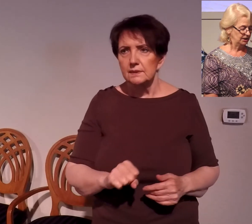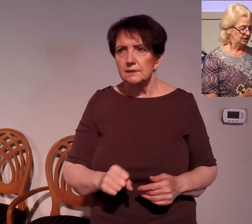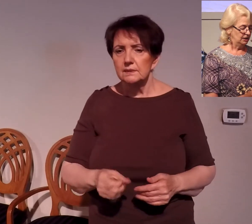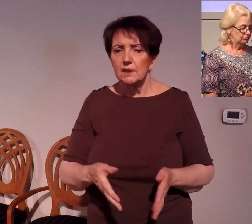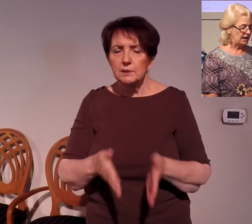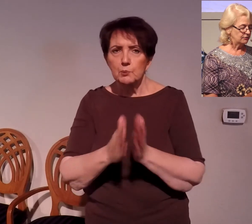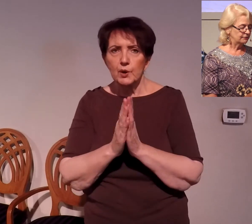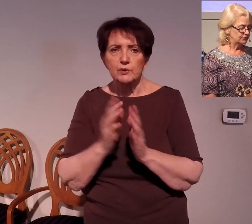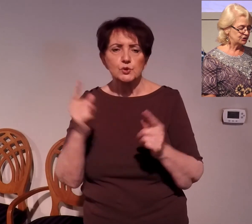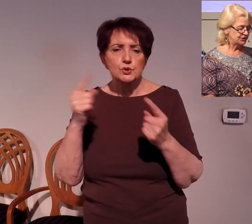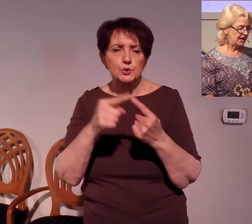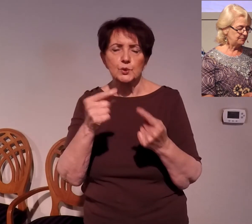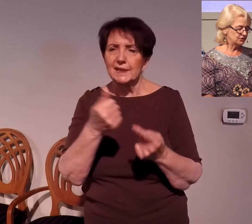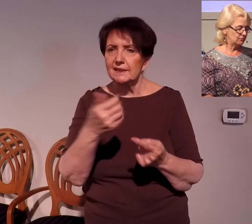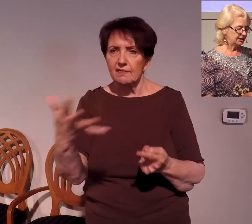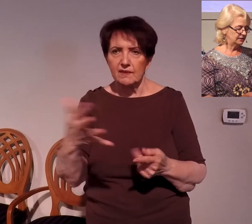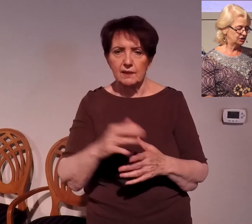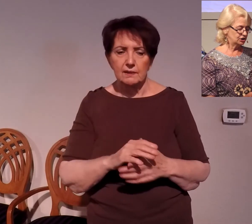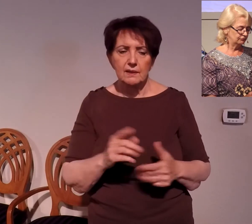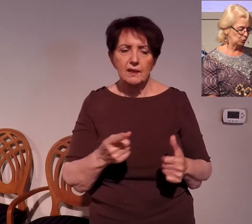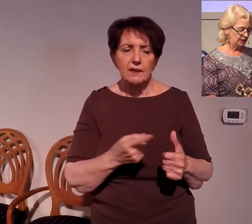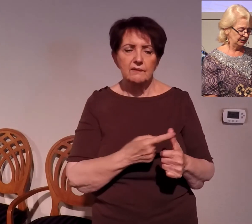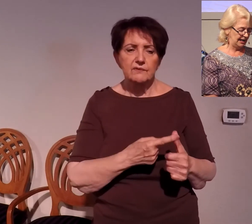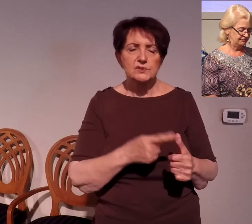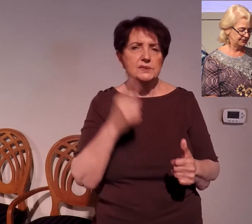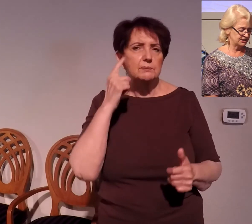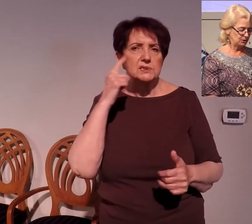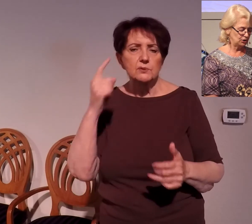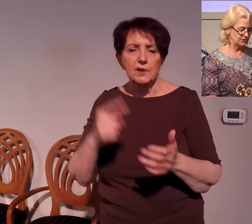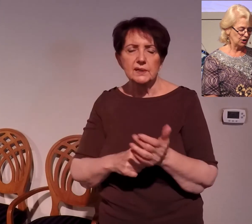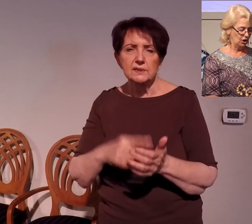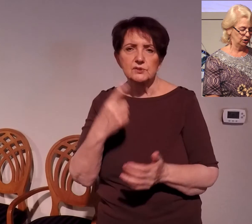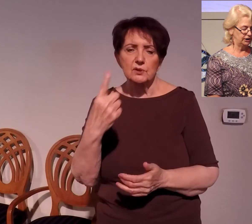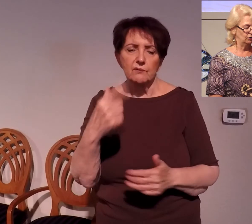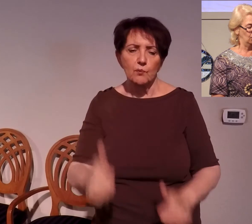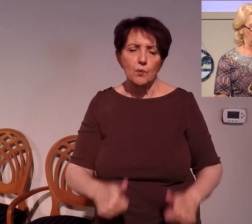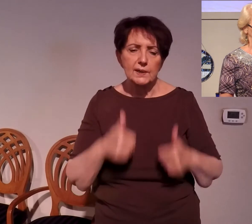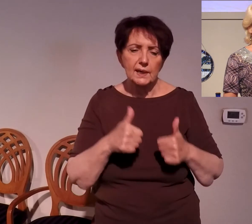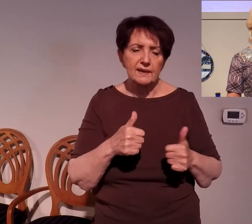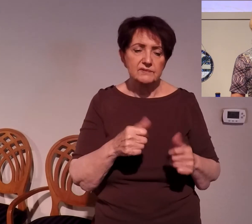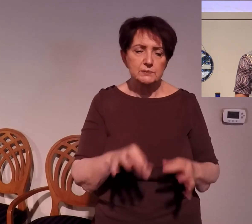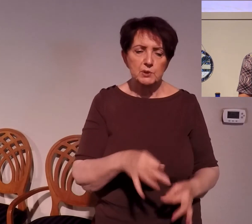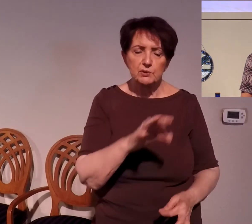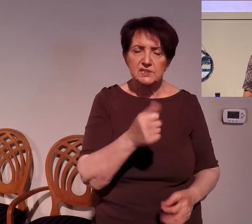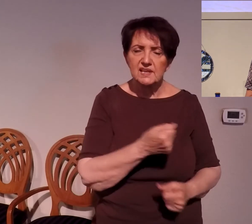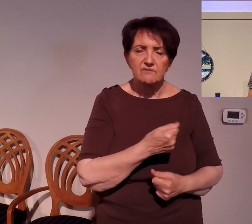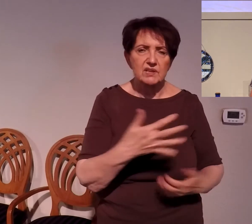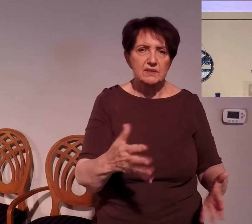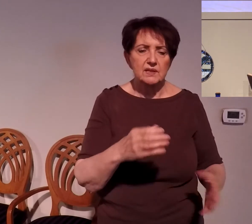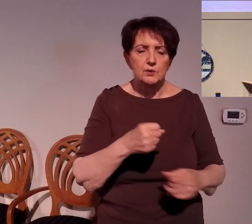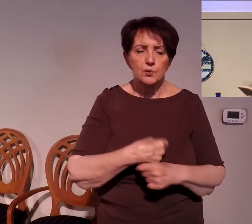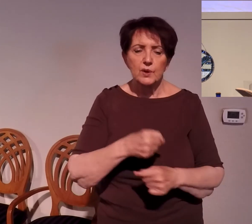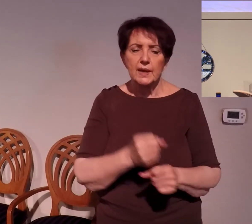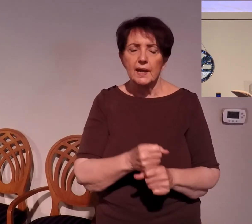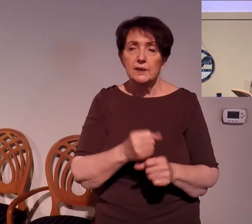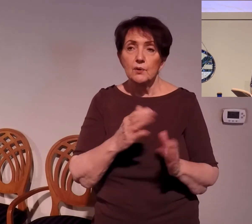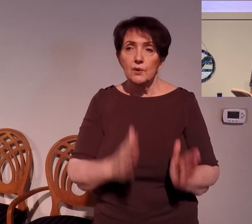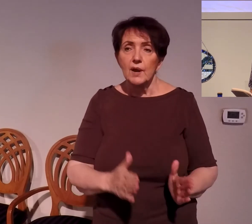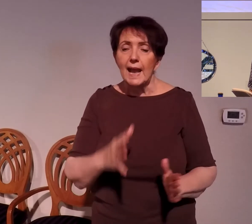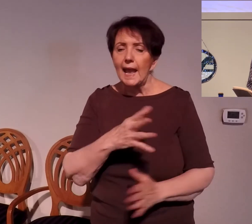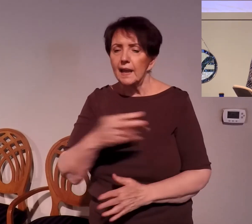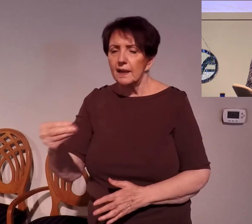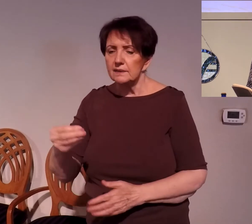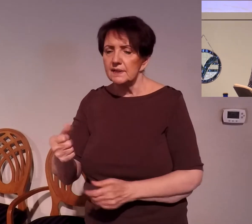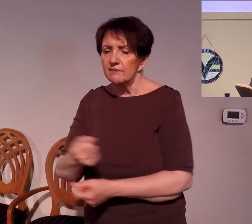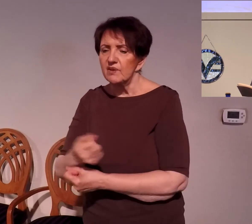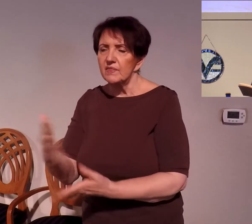all. Rather, the first step is a recognition of one life, spirit as all in all, creator and creation. It